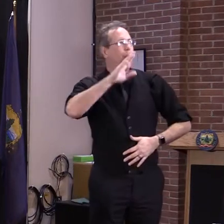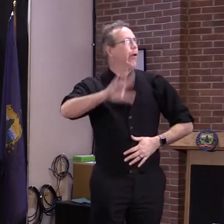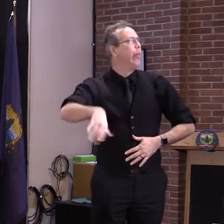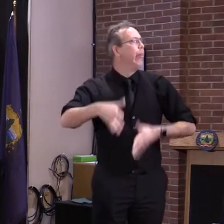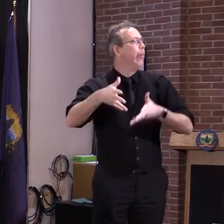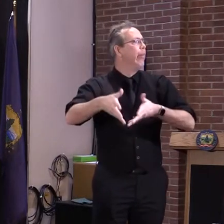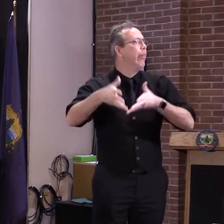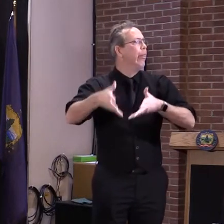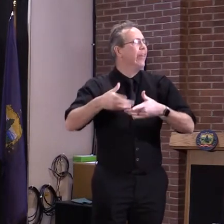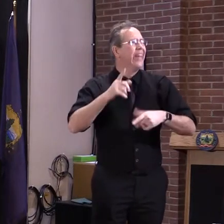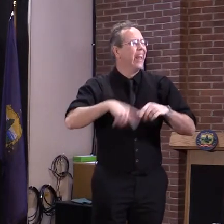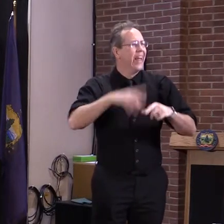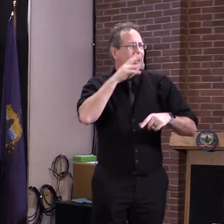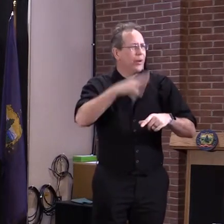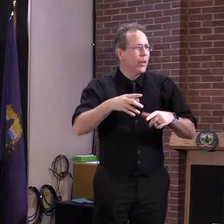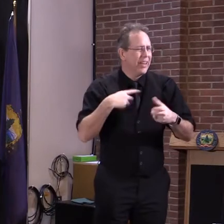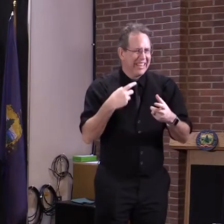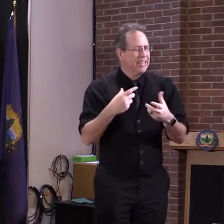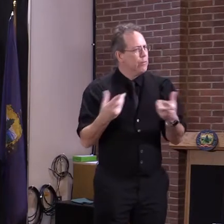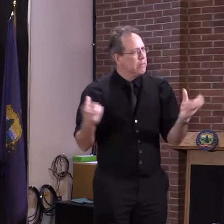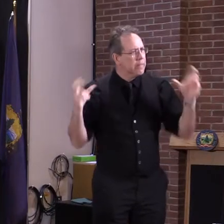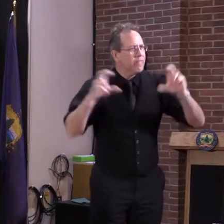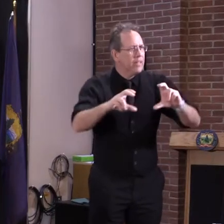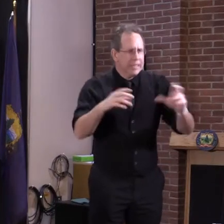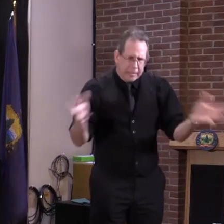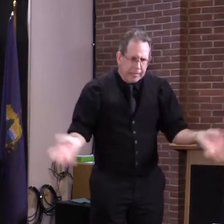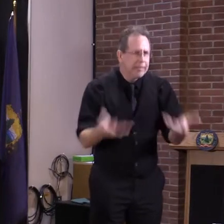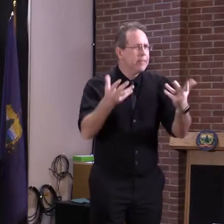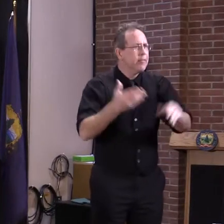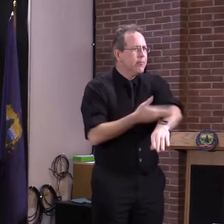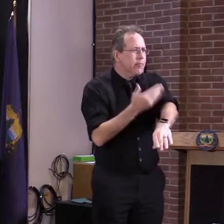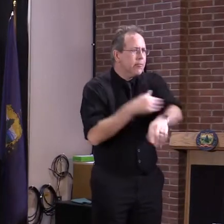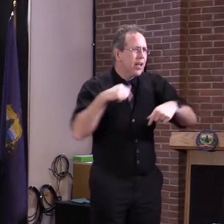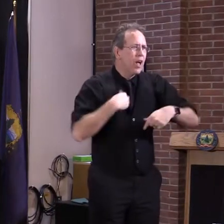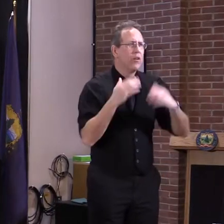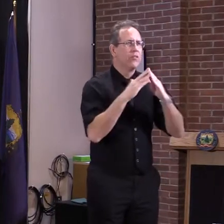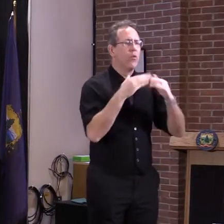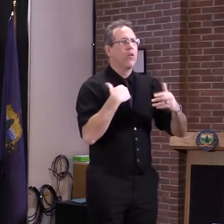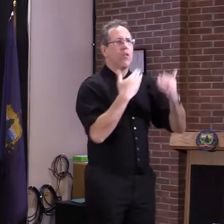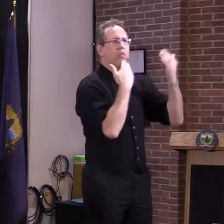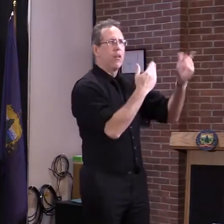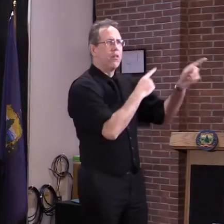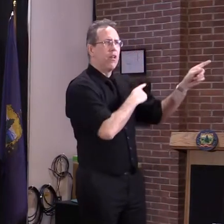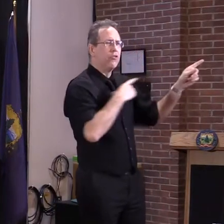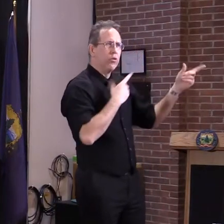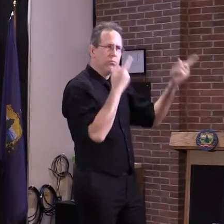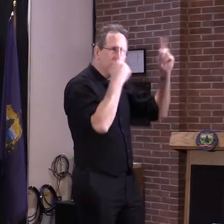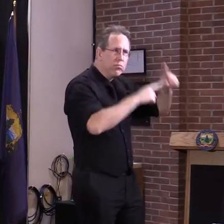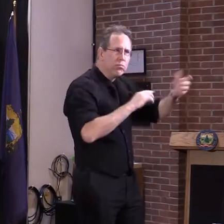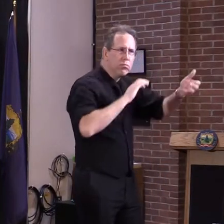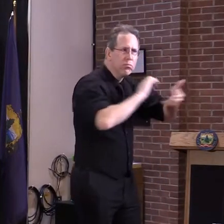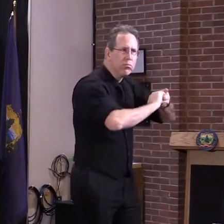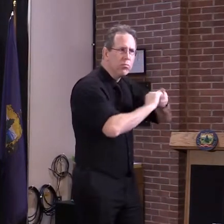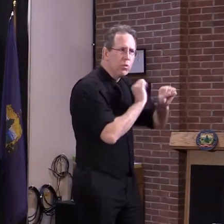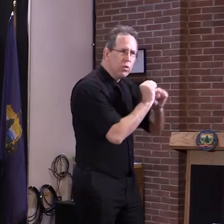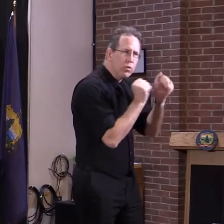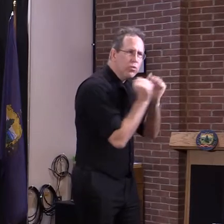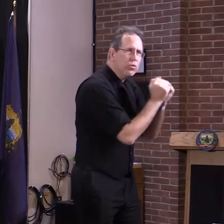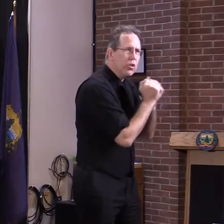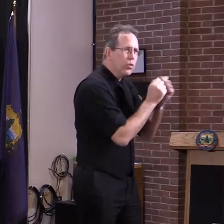now. And I appreciate this finally getting some traction in the legislature, and I look forward to working with them in the weeks ahead.